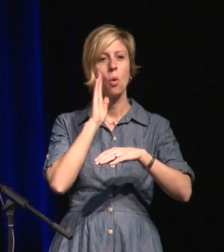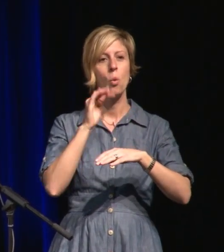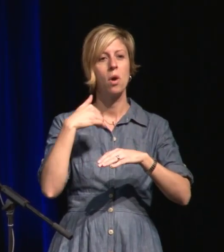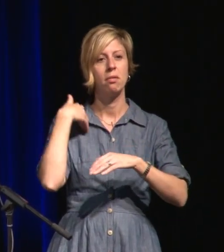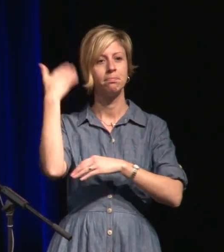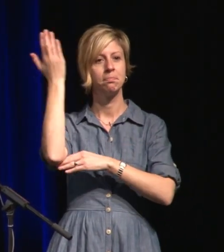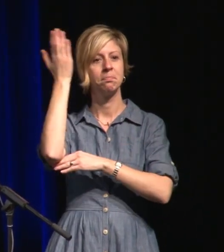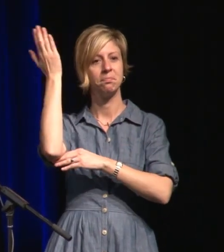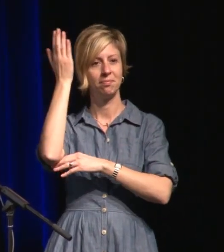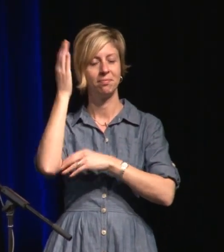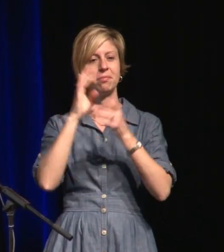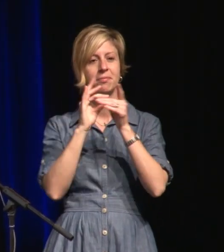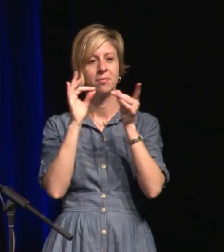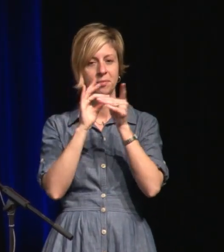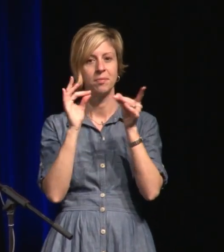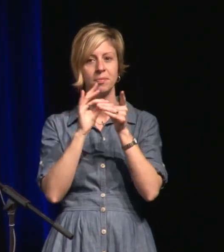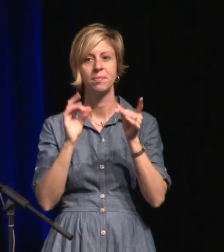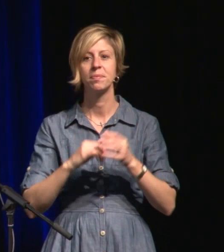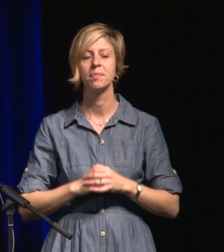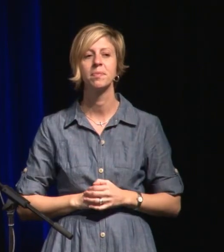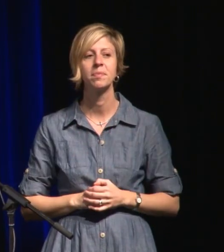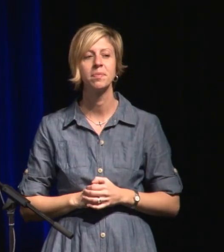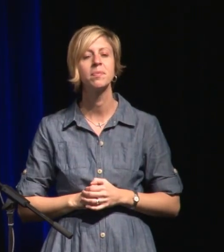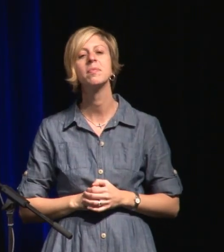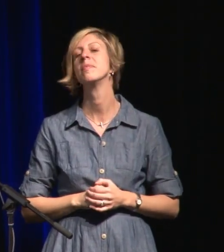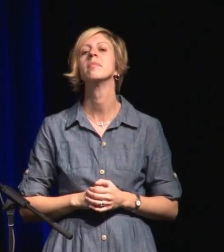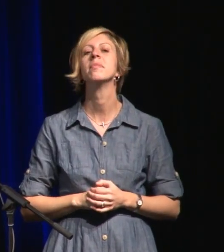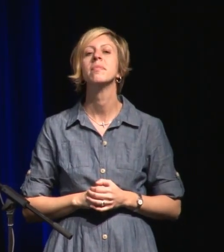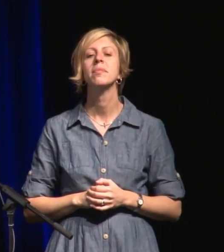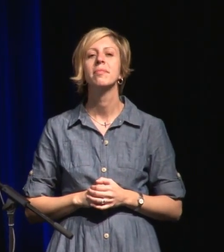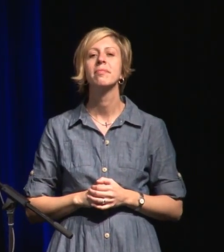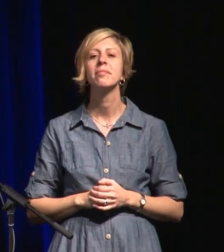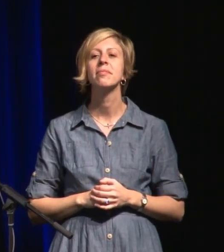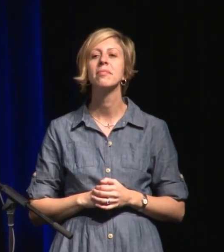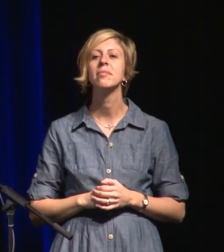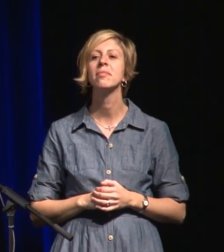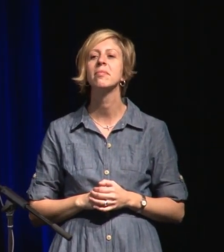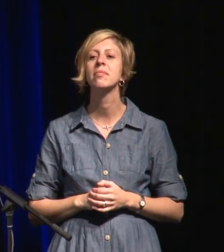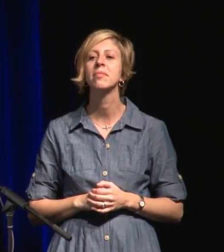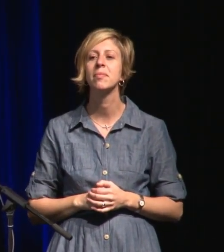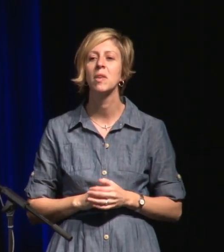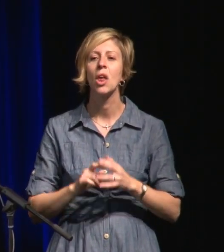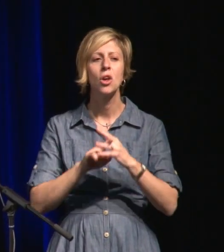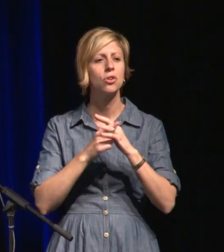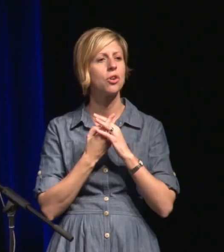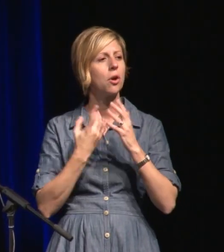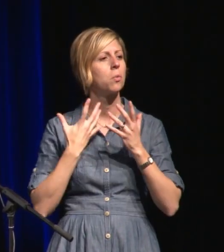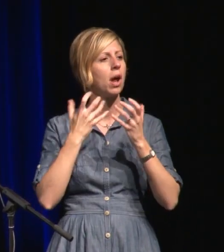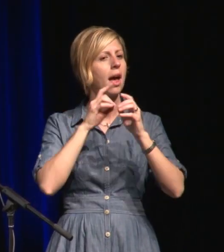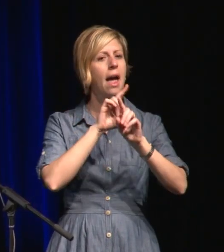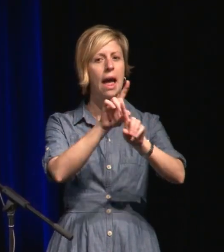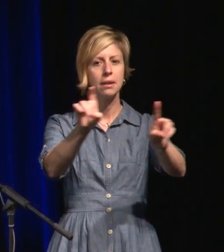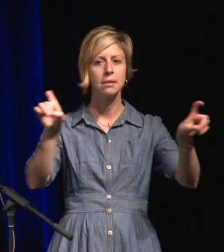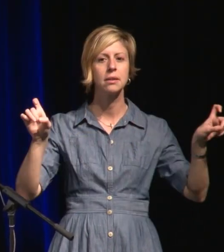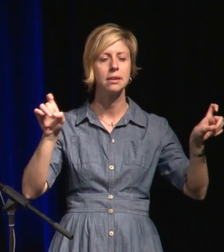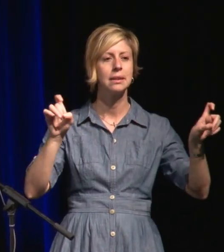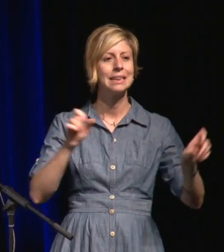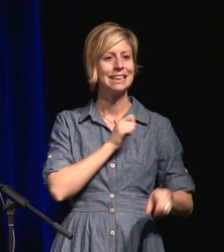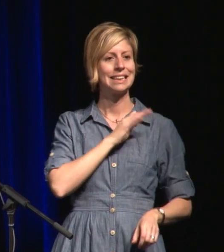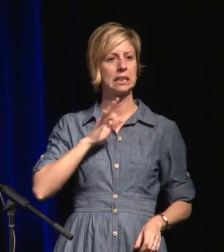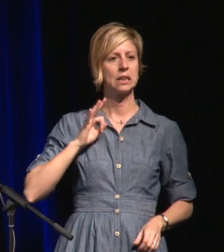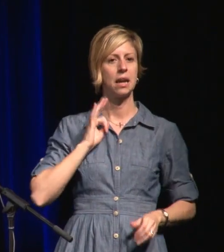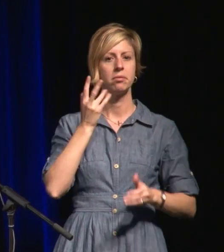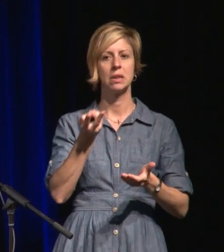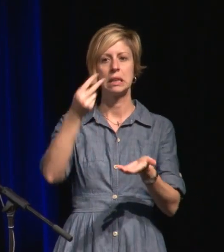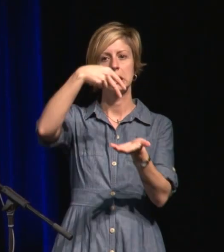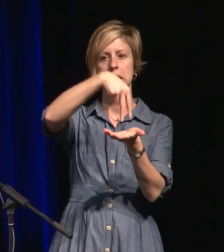Convocation address. I would like to begin by asking faculty and staff of Marconi campus to please